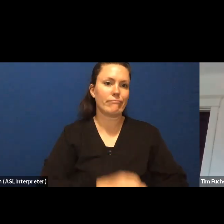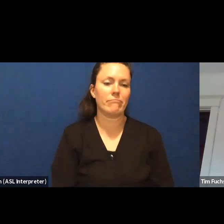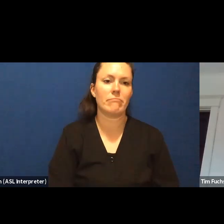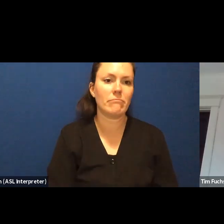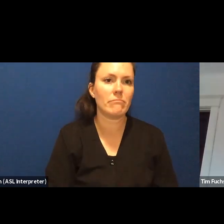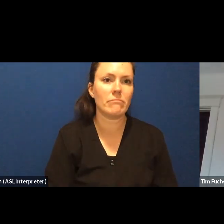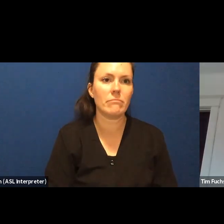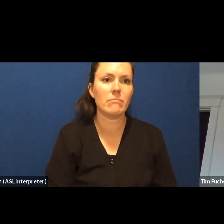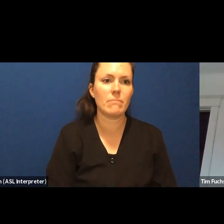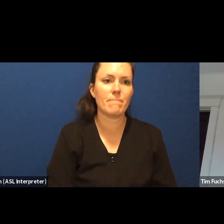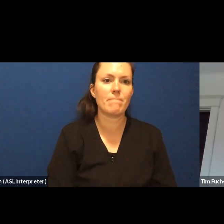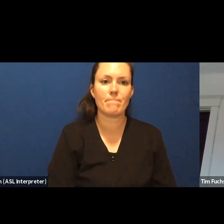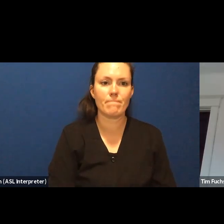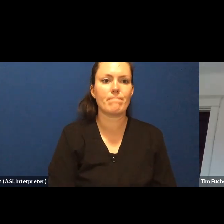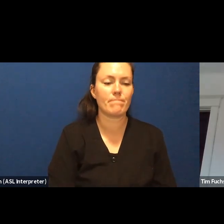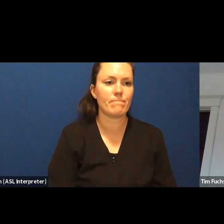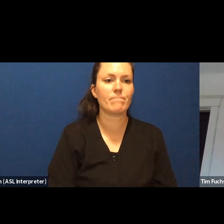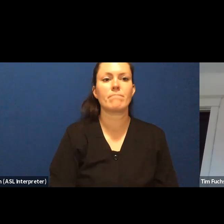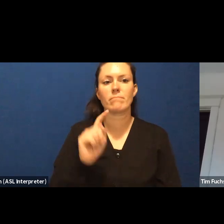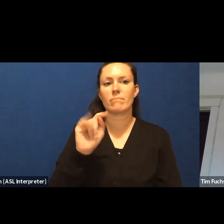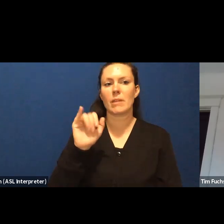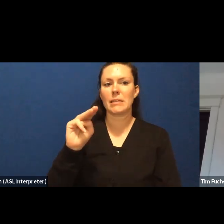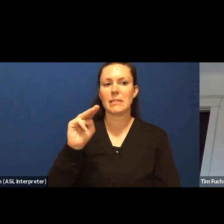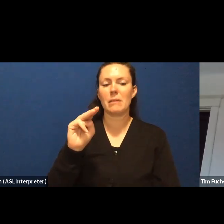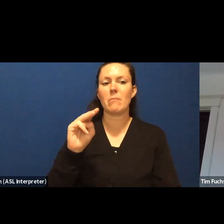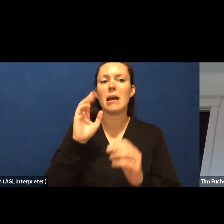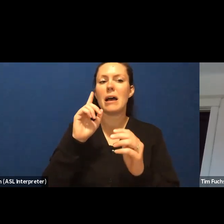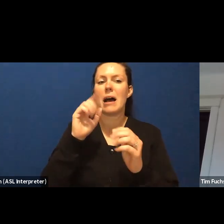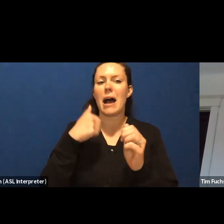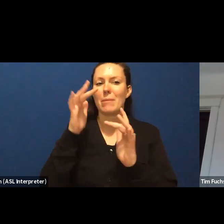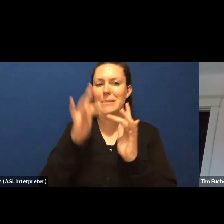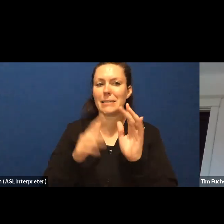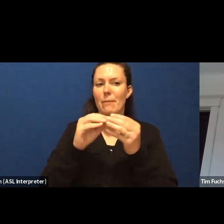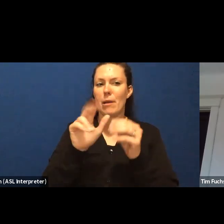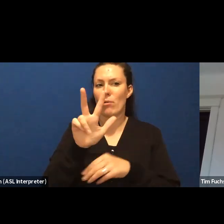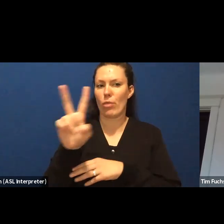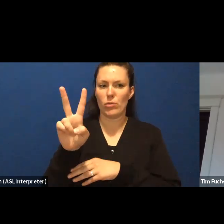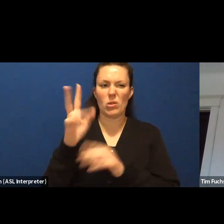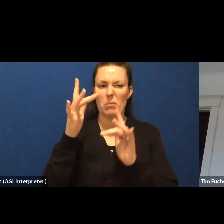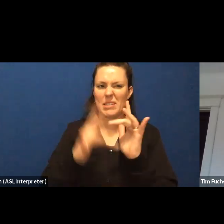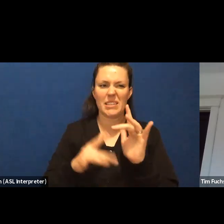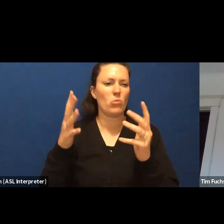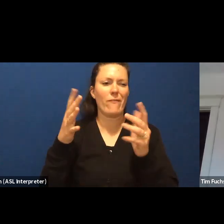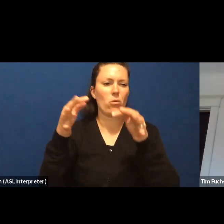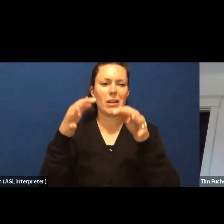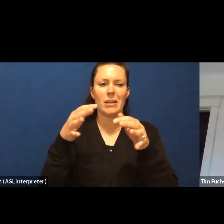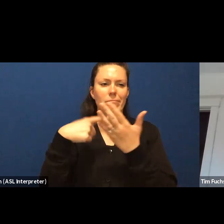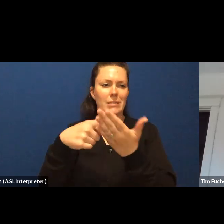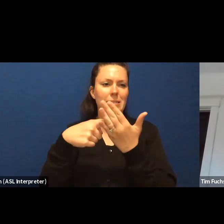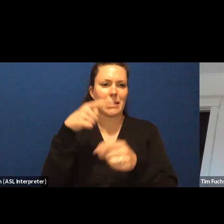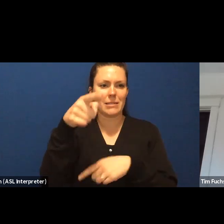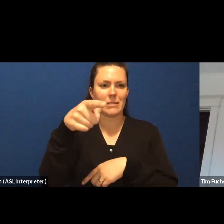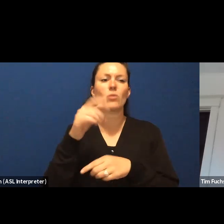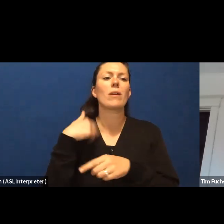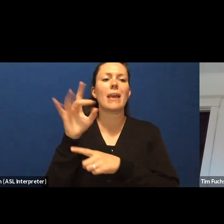Thanks, Robbie. So I'm going to skip past 32 because I know we covered this in the overview. We've got 8